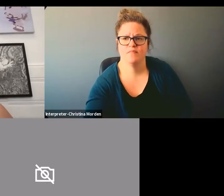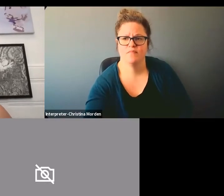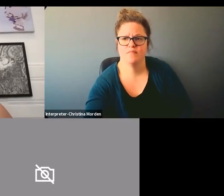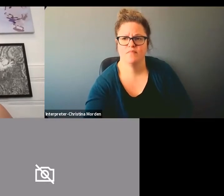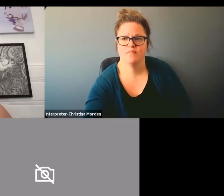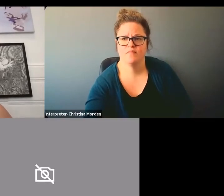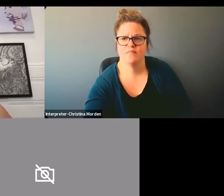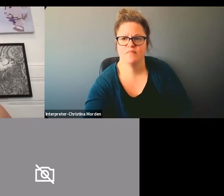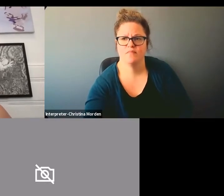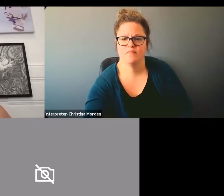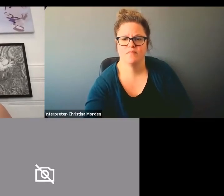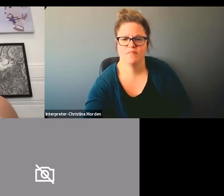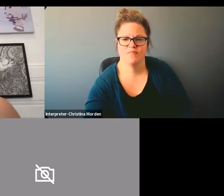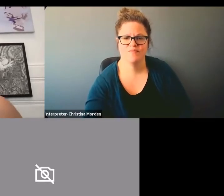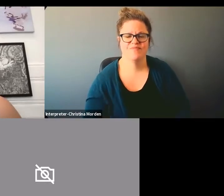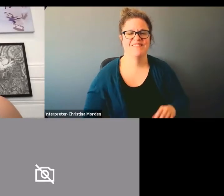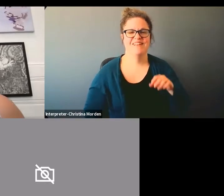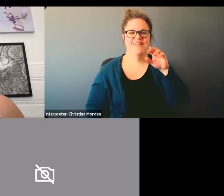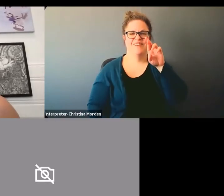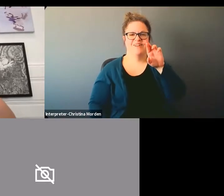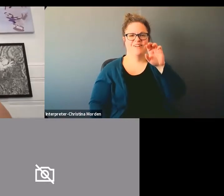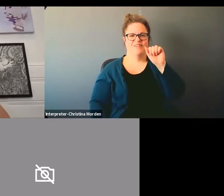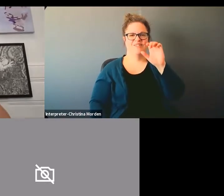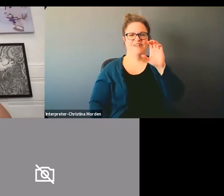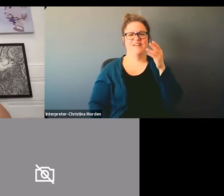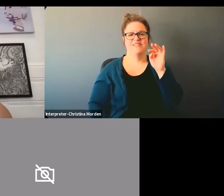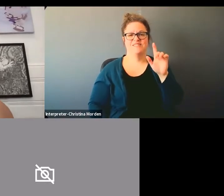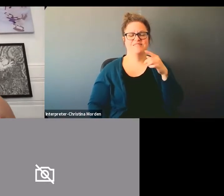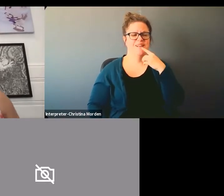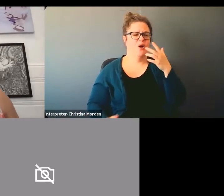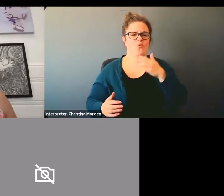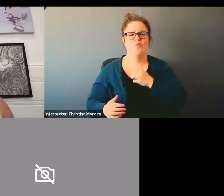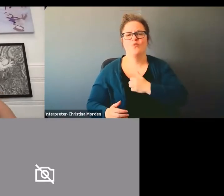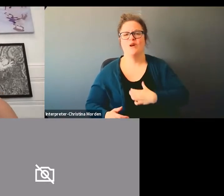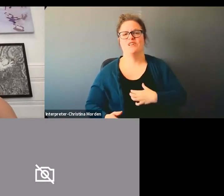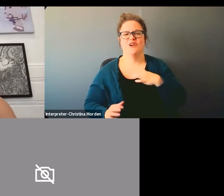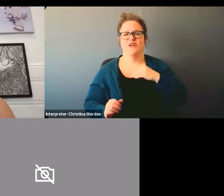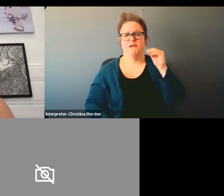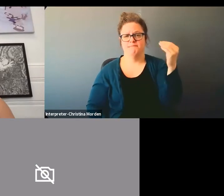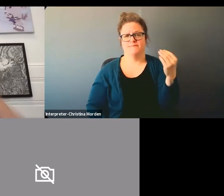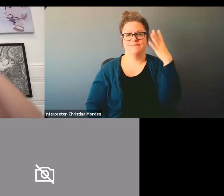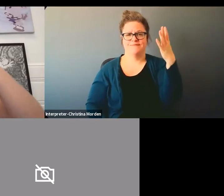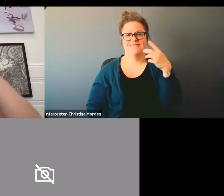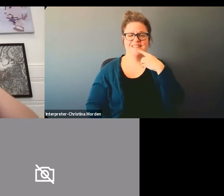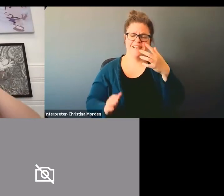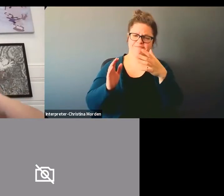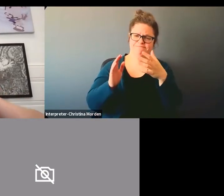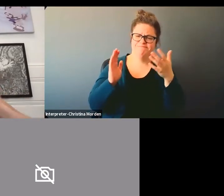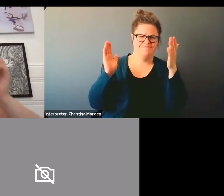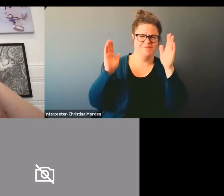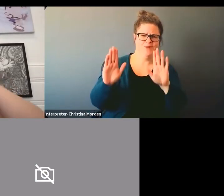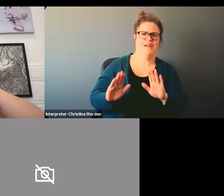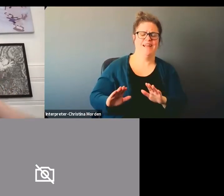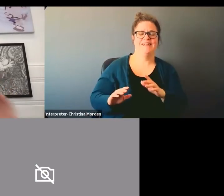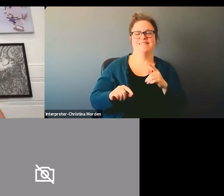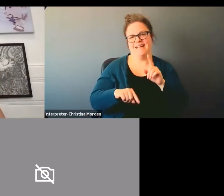I wish I could start my video to say that was great, Jenel, but yeah, I really loved